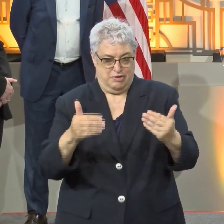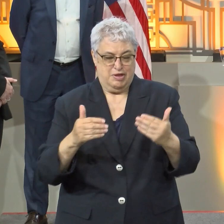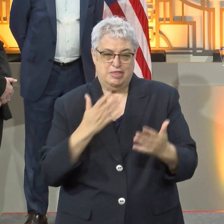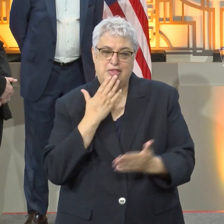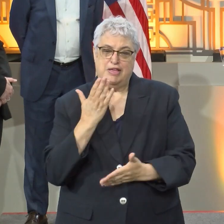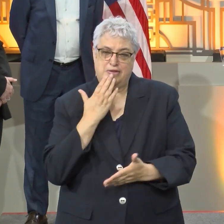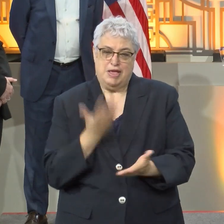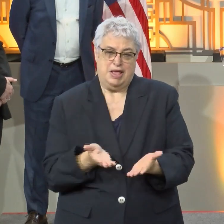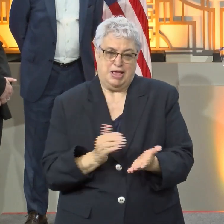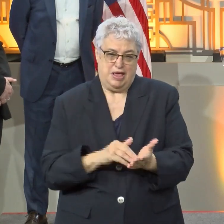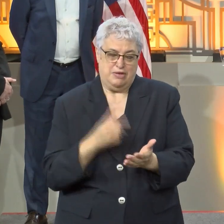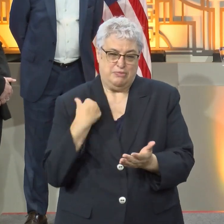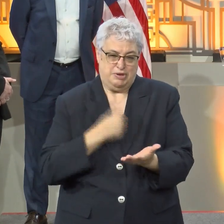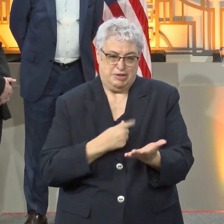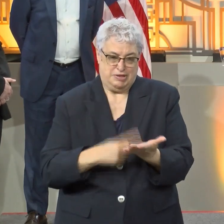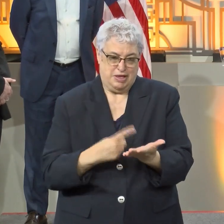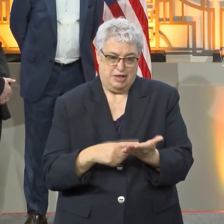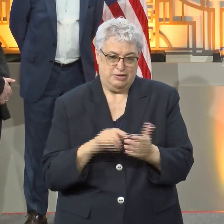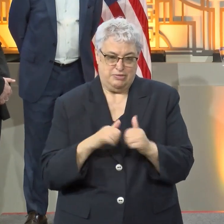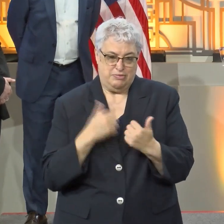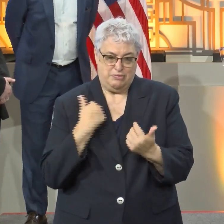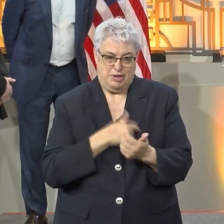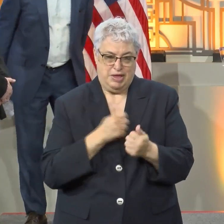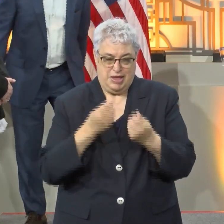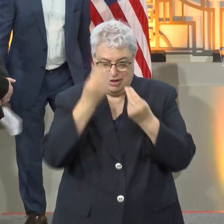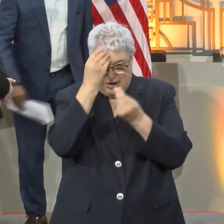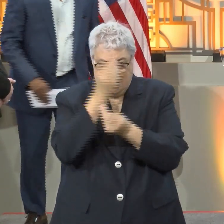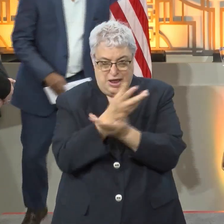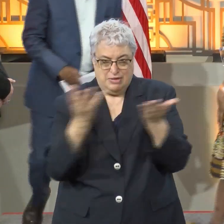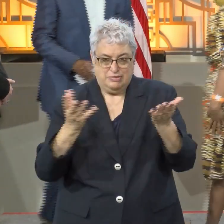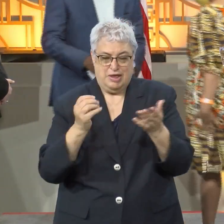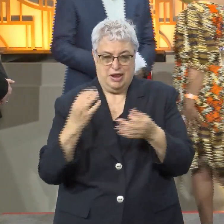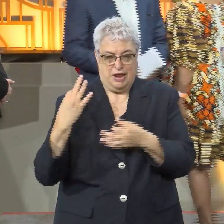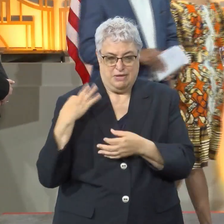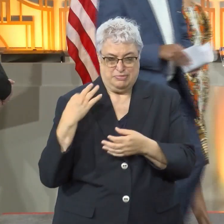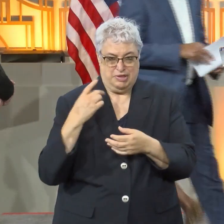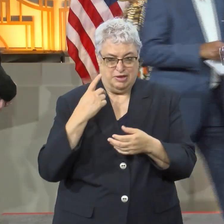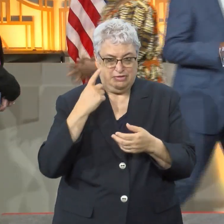continue to have discussions about how we roll out the program.